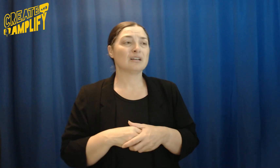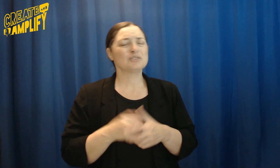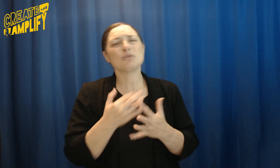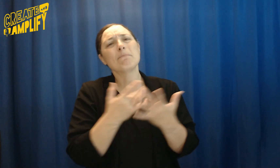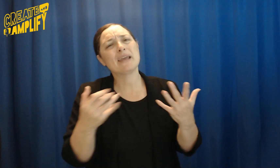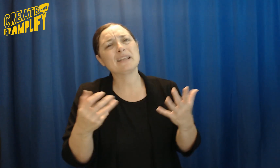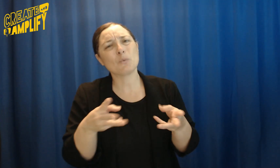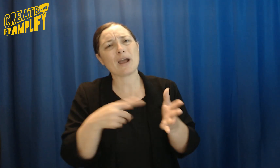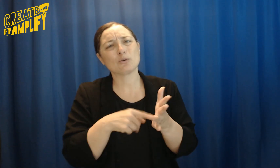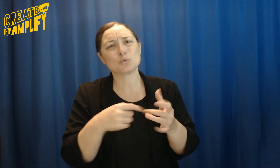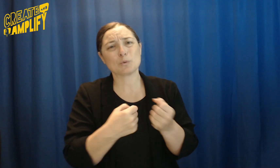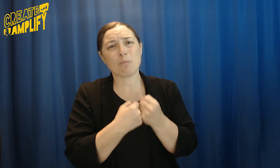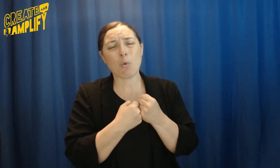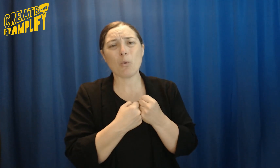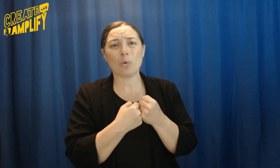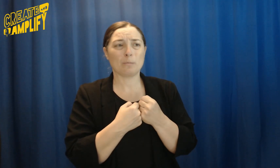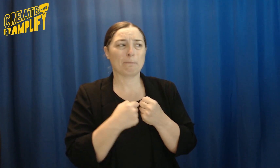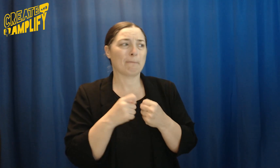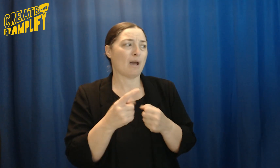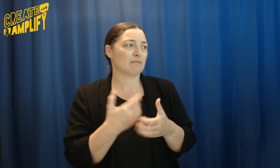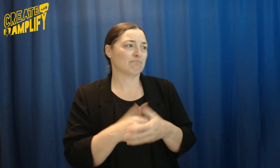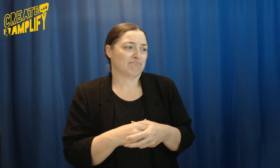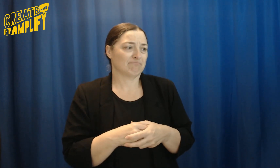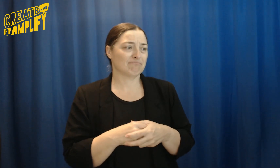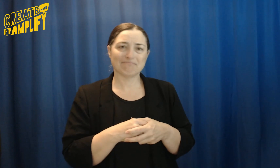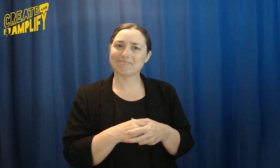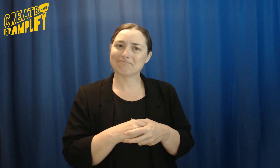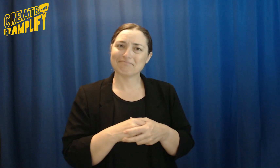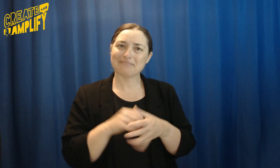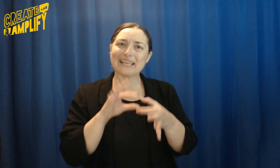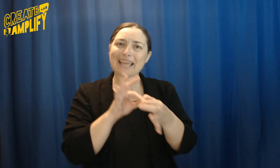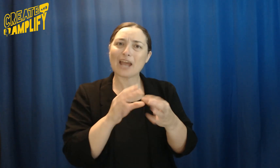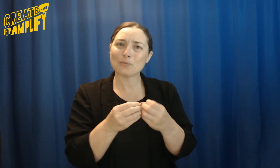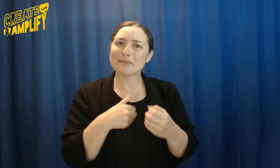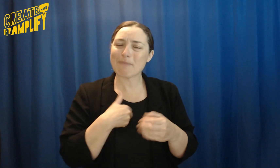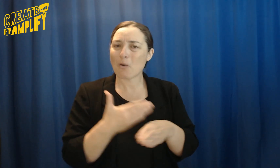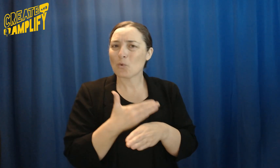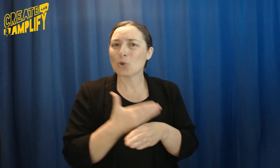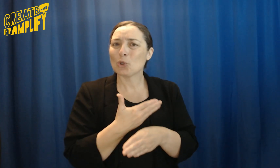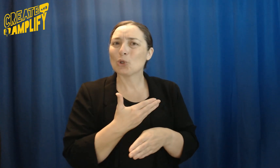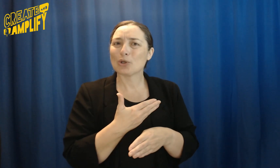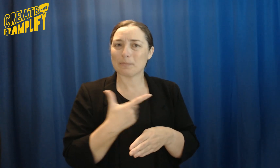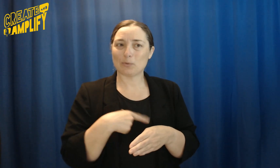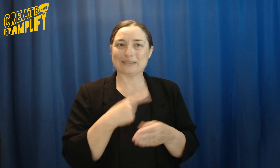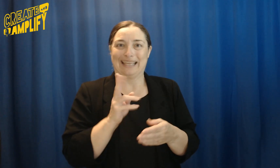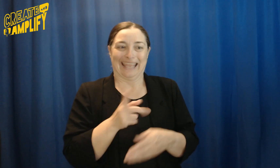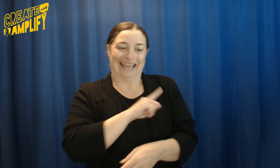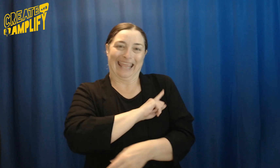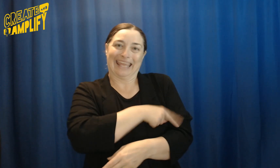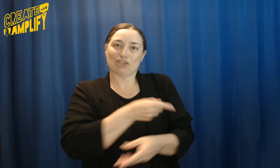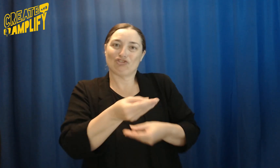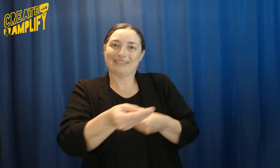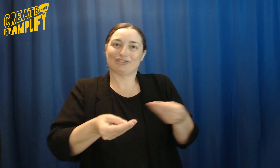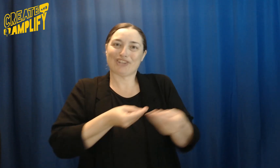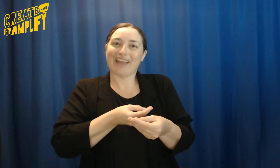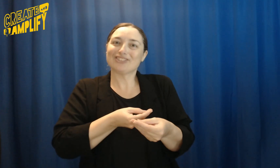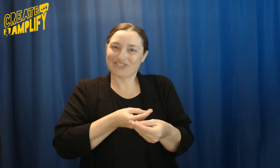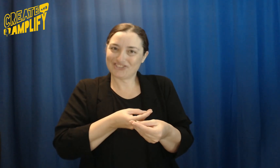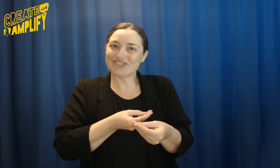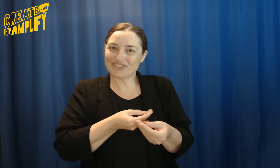engaging with the work is a beautiful way to support, because it's an energy exchange, right? I might